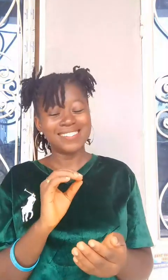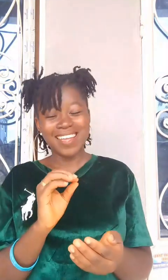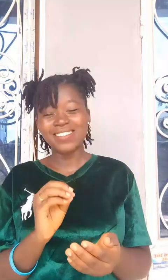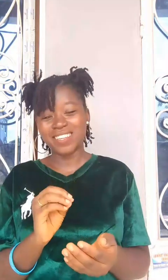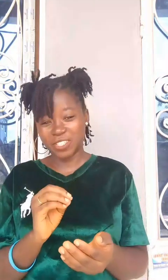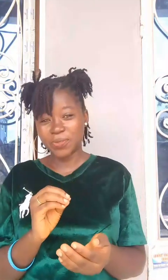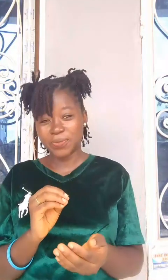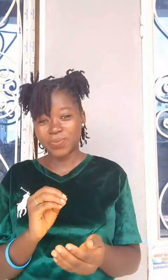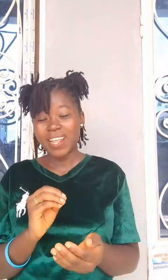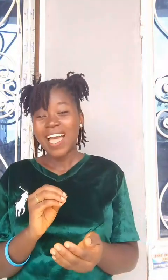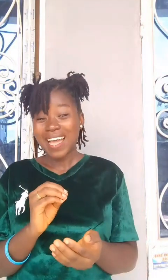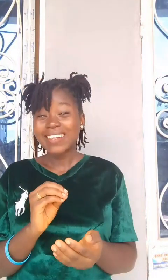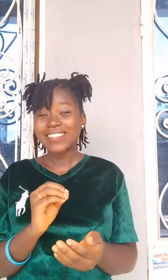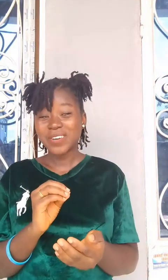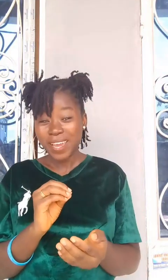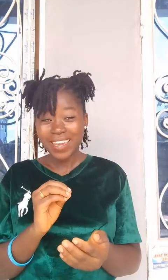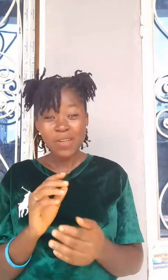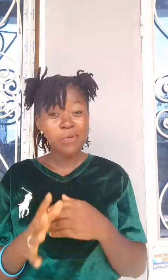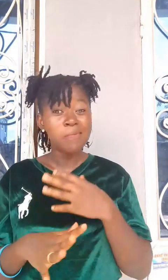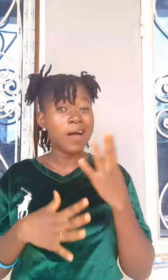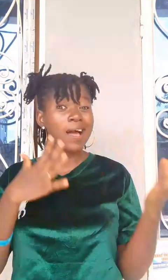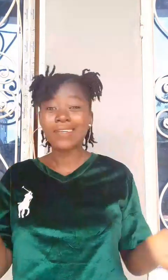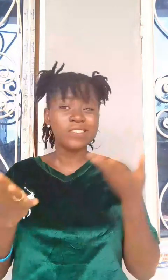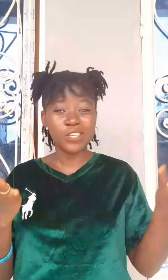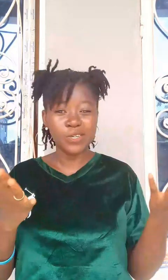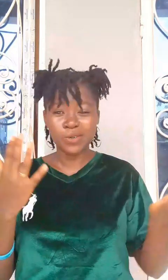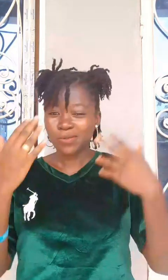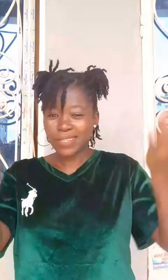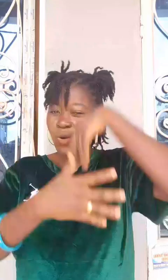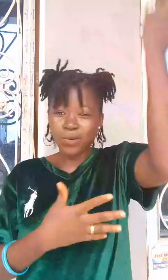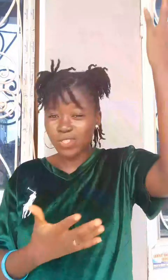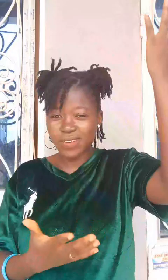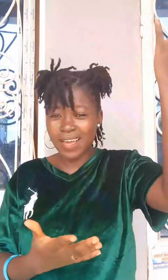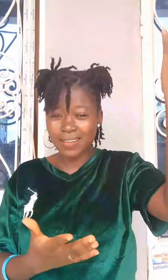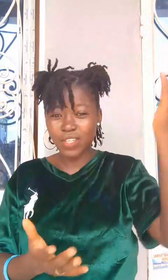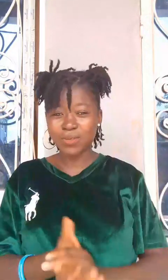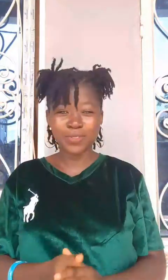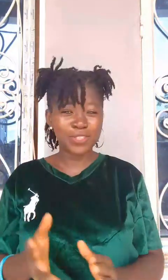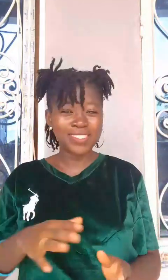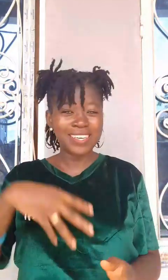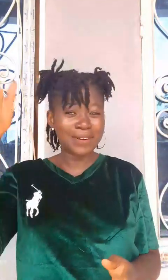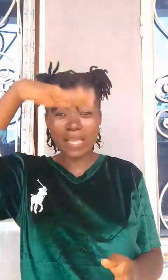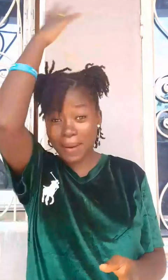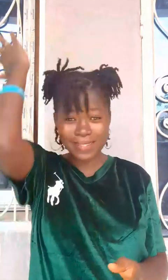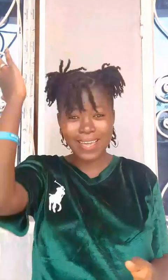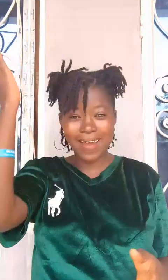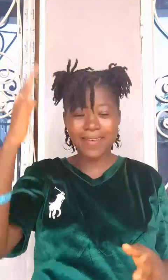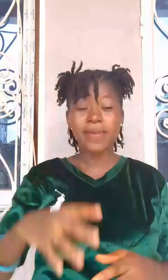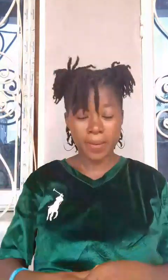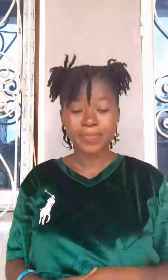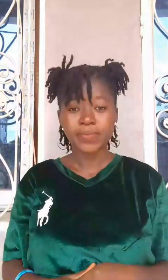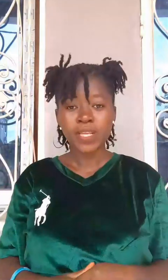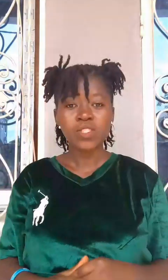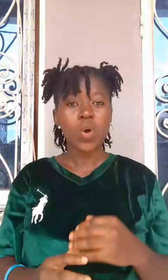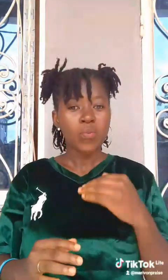its early stage. And there's a way it will malhandle you when it goes overhand. You know, we just say about that past Gary, yeah. So